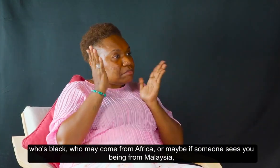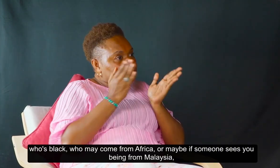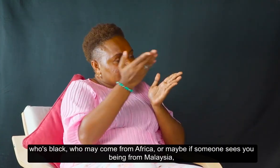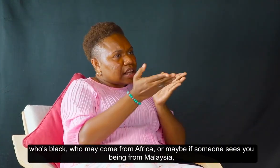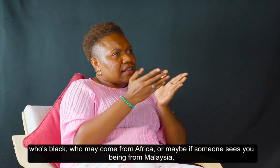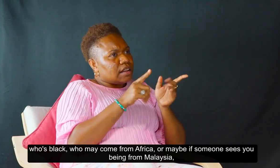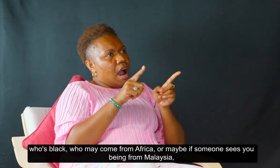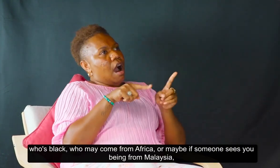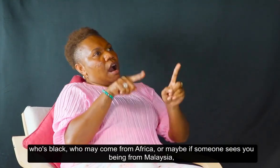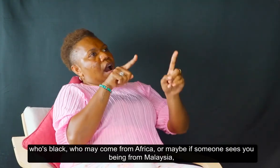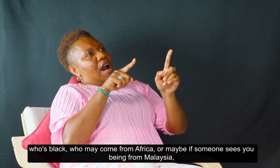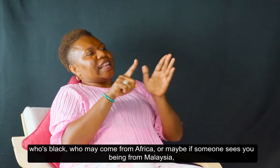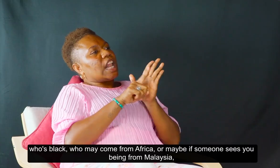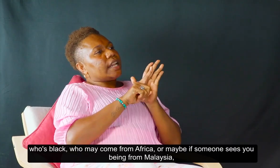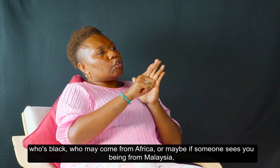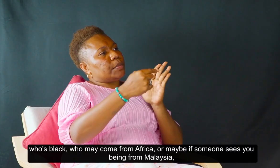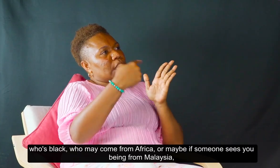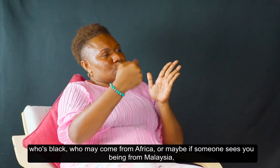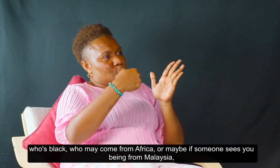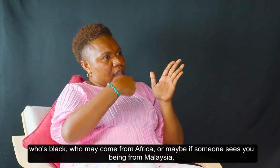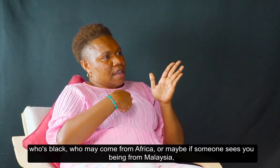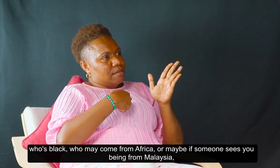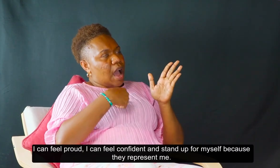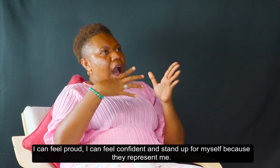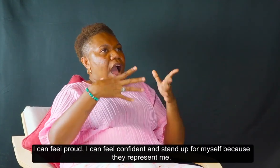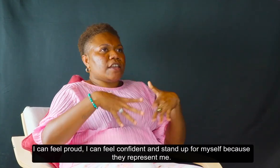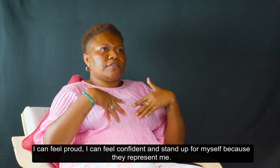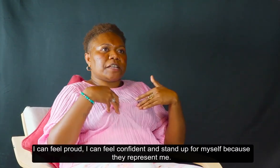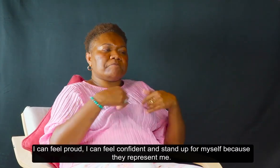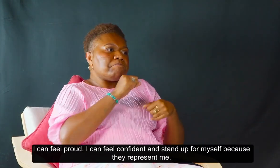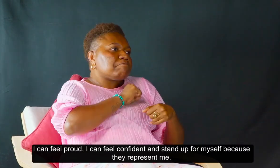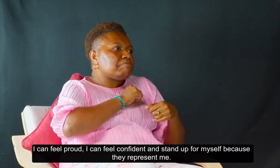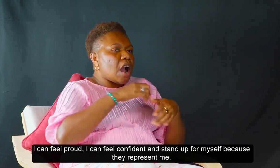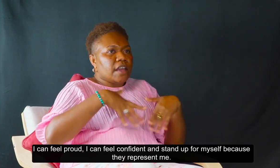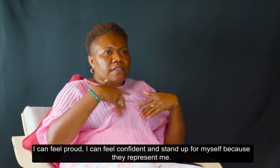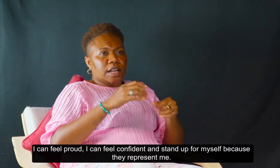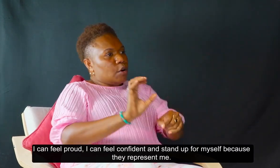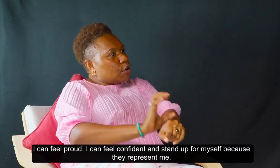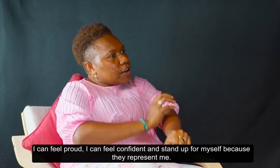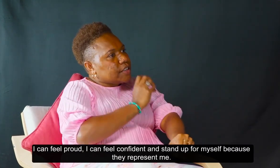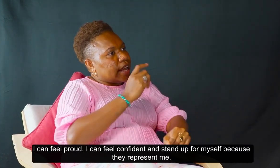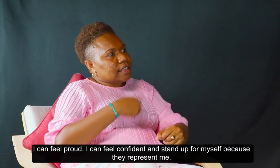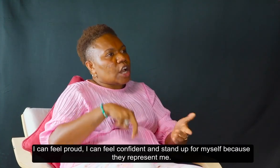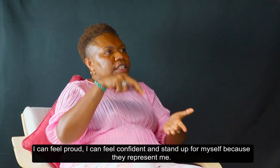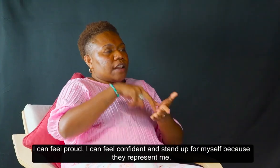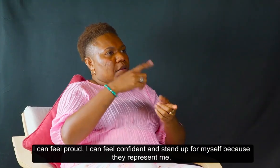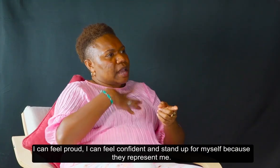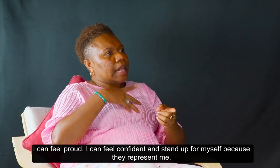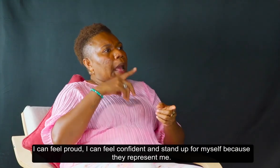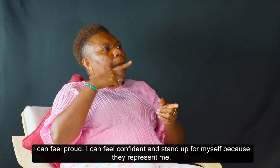Africa, or maybe if someone sees you being from Malaysia, I can feel proud, I can feel confident and stand up for myself